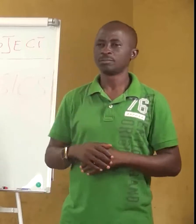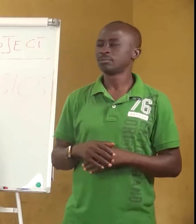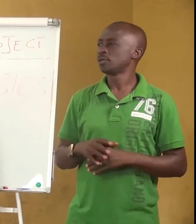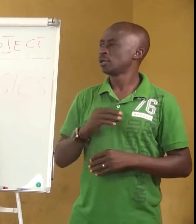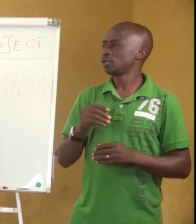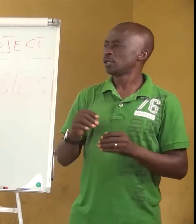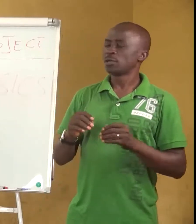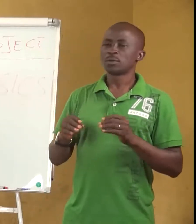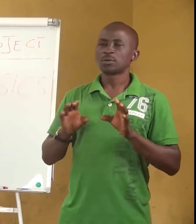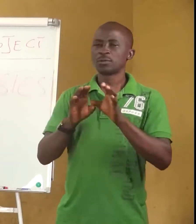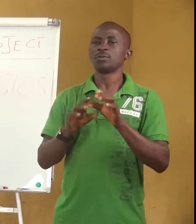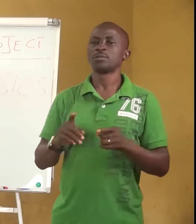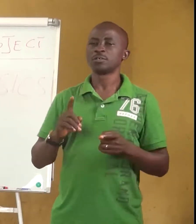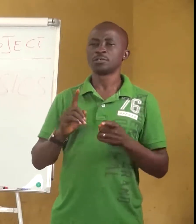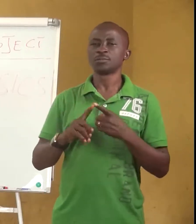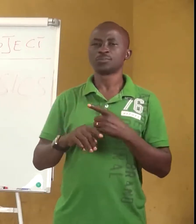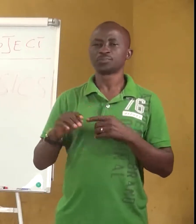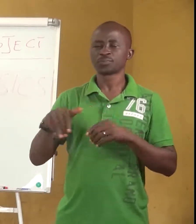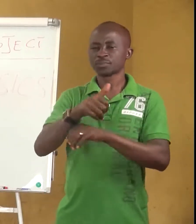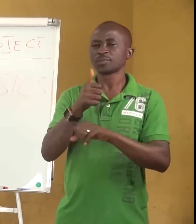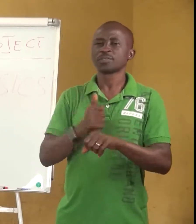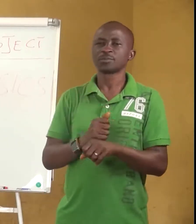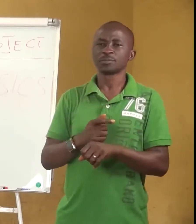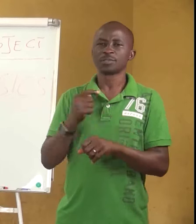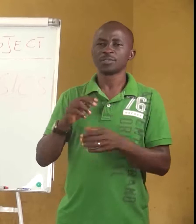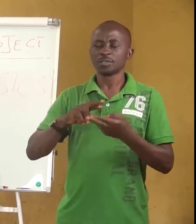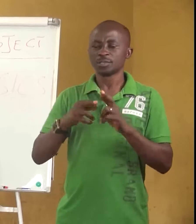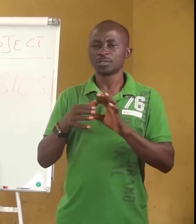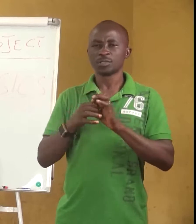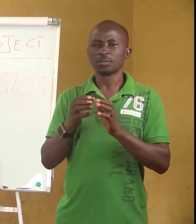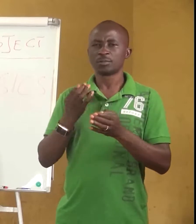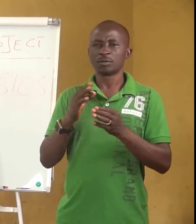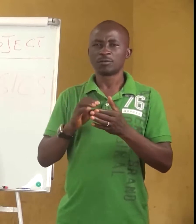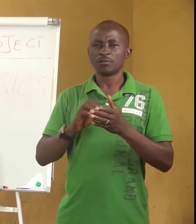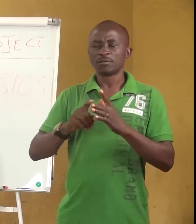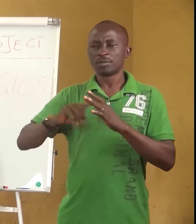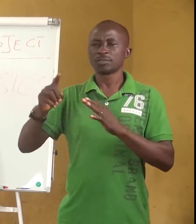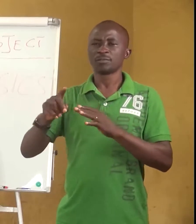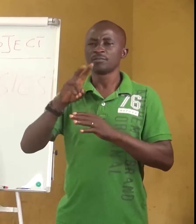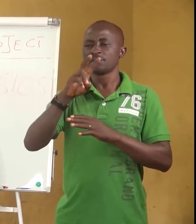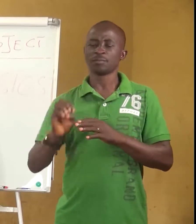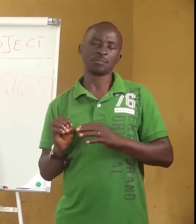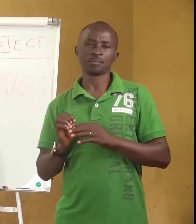on to establish the relationship between escape velocity,